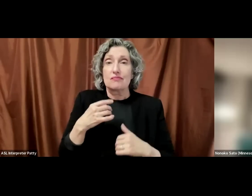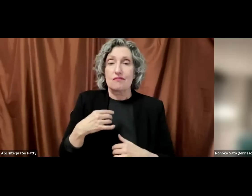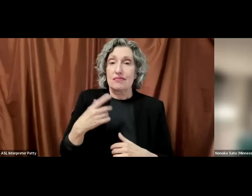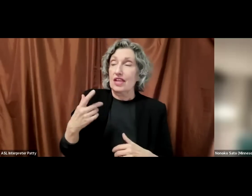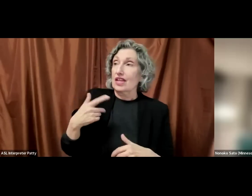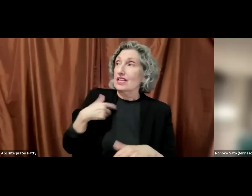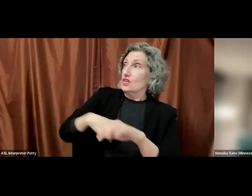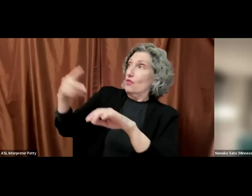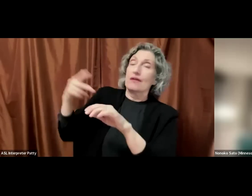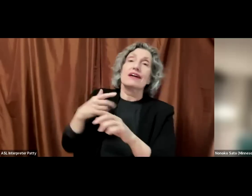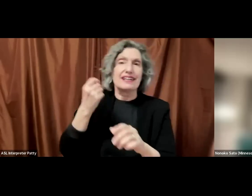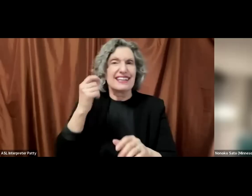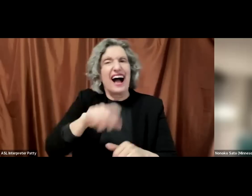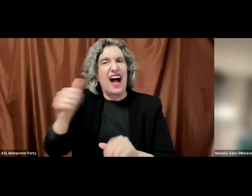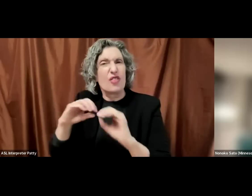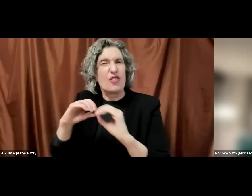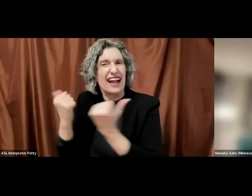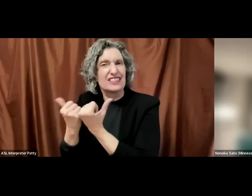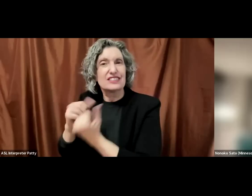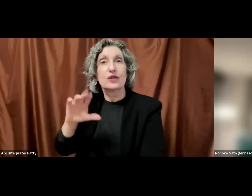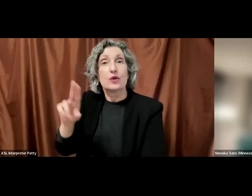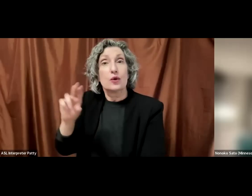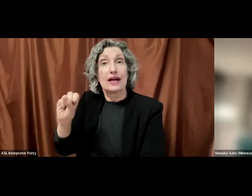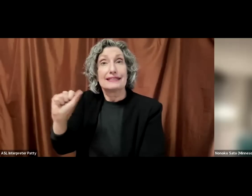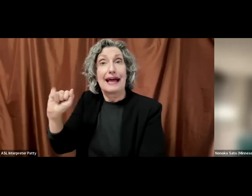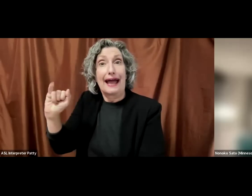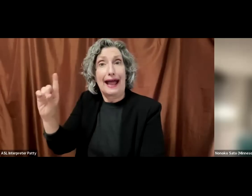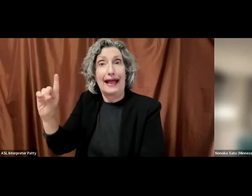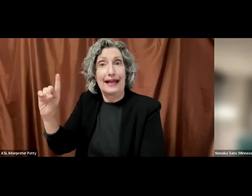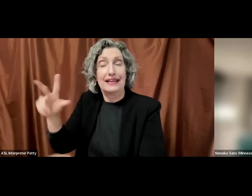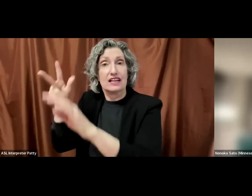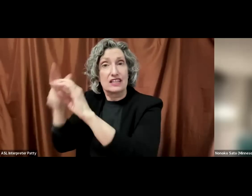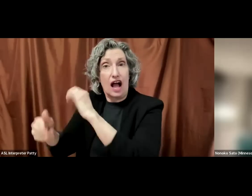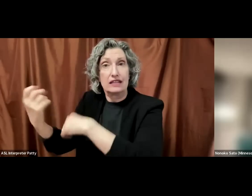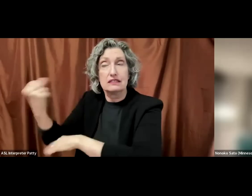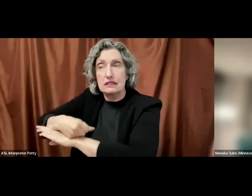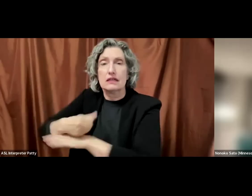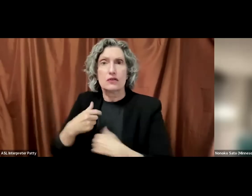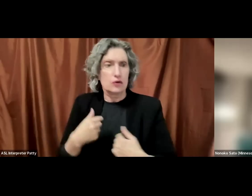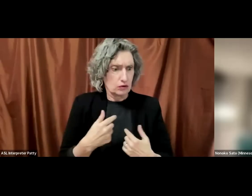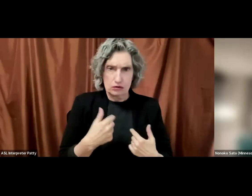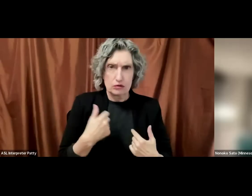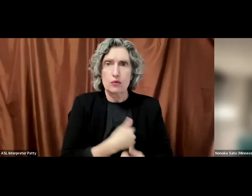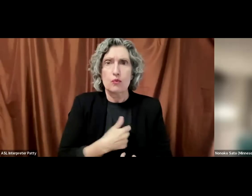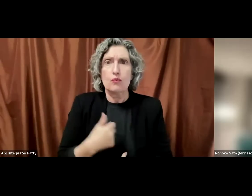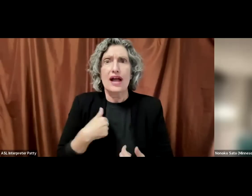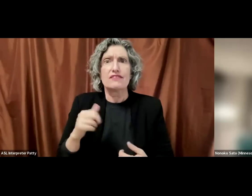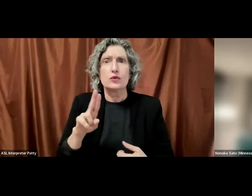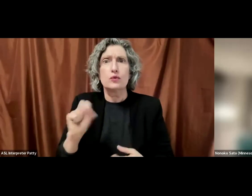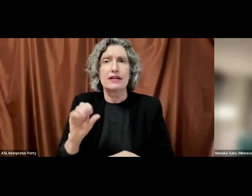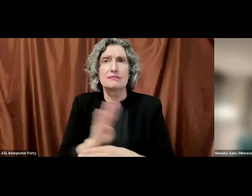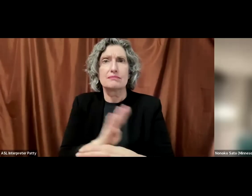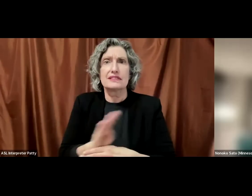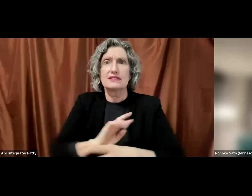cutting funding for U.S. aid, it also impacts Minnesota businesses who have pre-existing contracts to sell important commodities to the